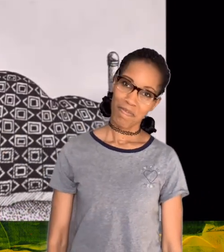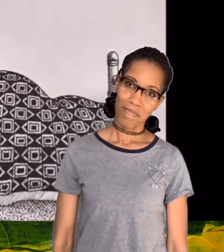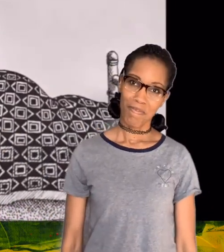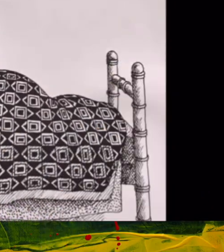horrible, no good, very bad day. My mom says some